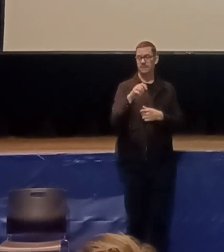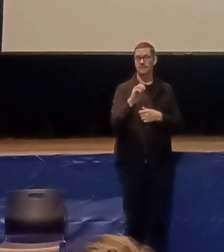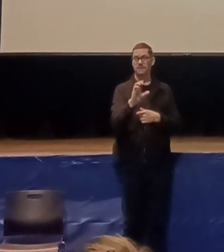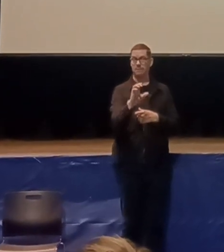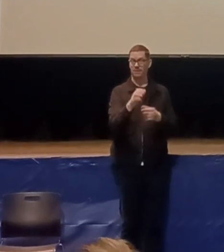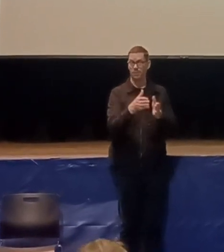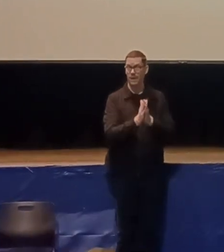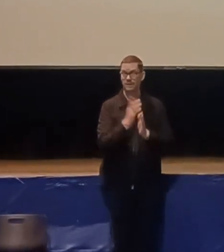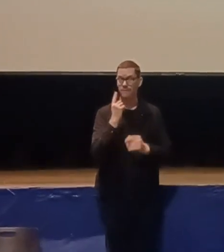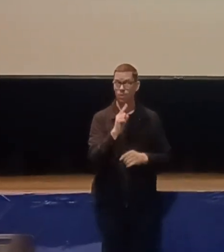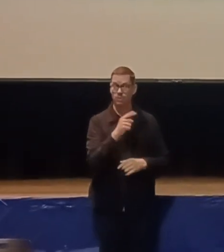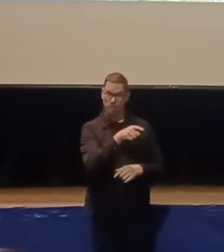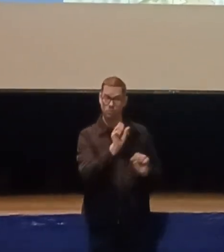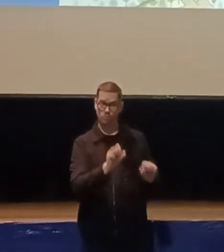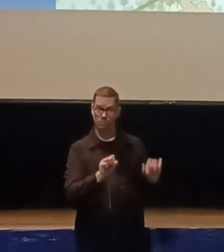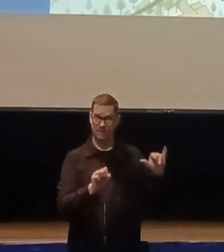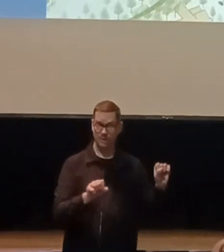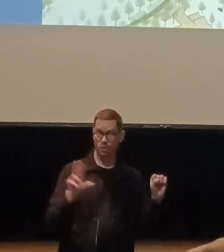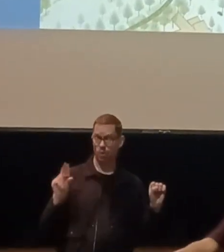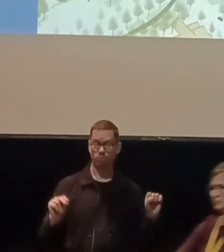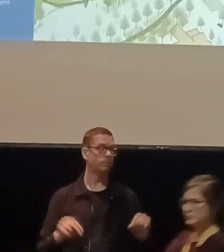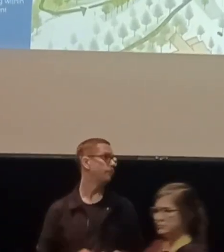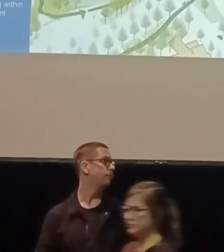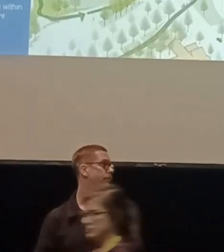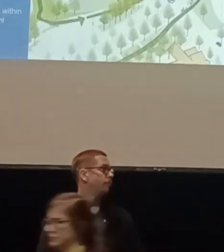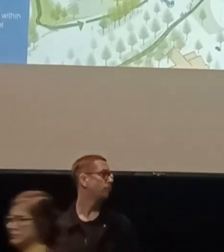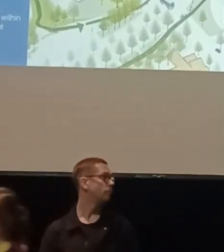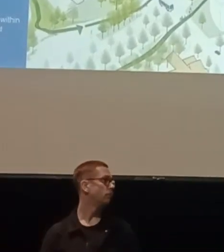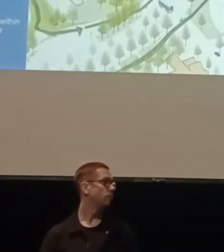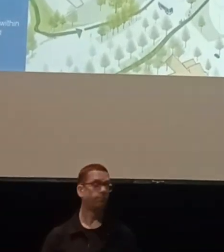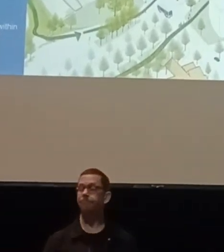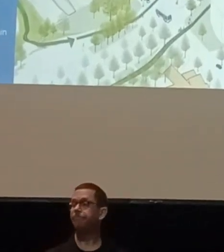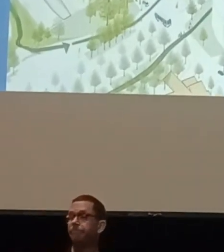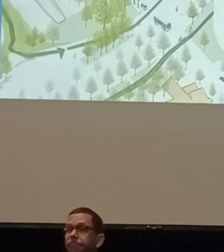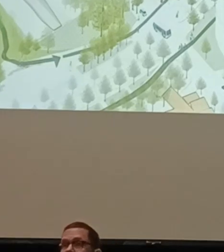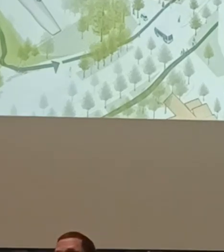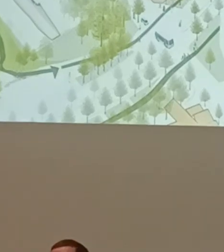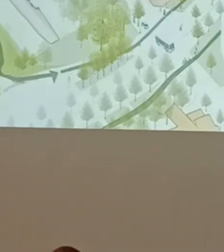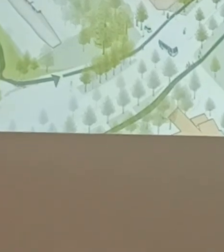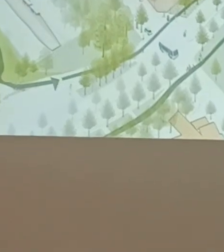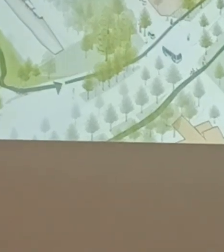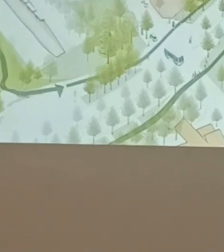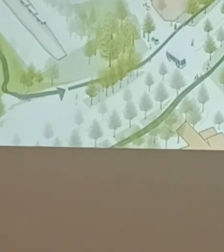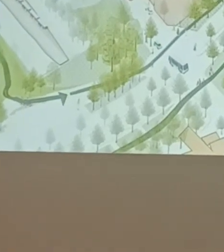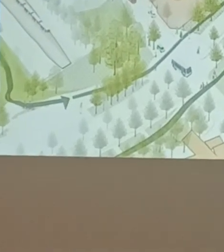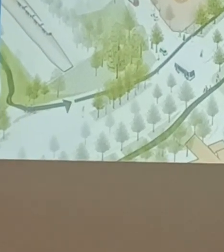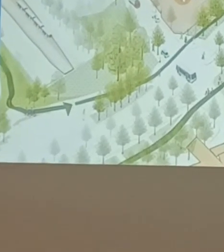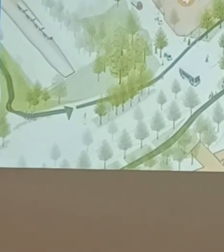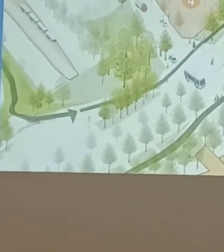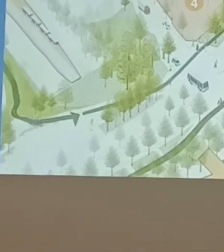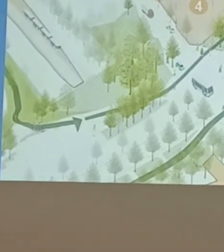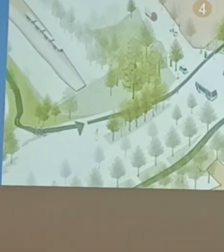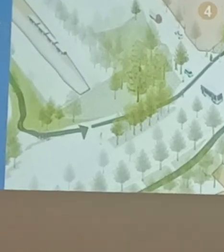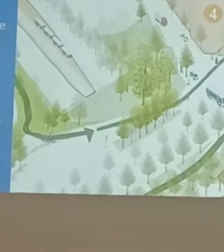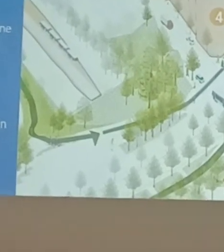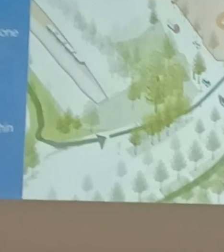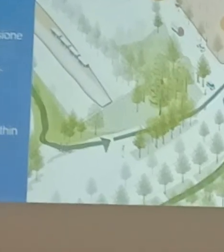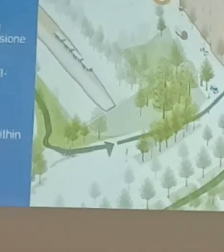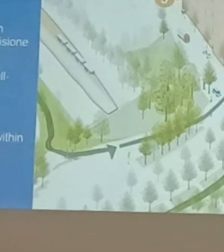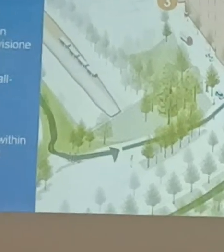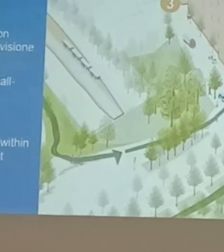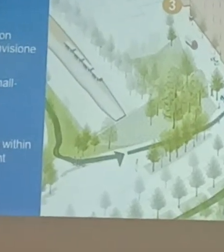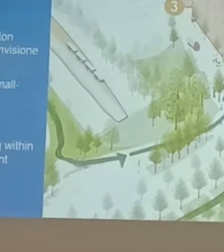that for me, please? Yes, and thank you, Representative. So what you're seeing here depicted is an outcome of